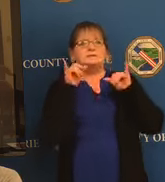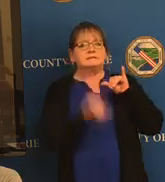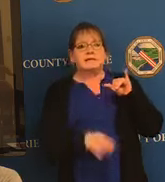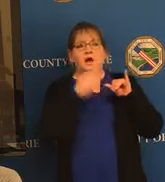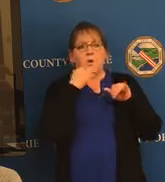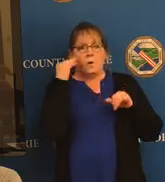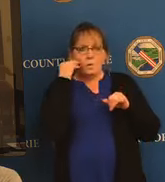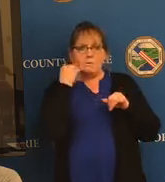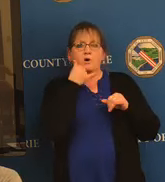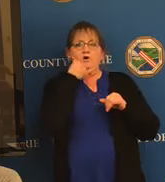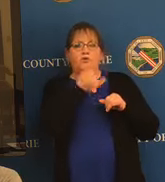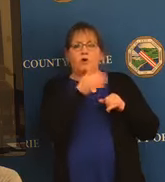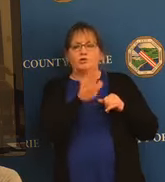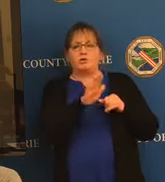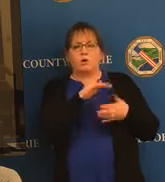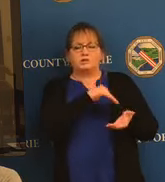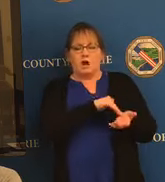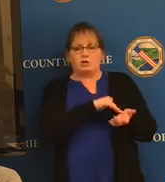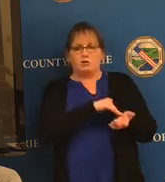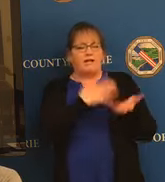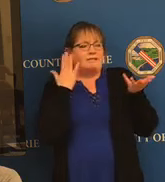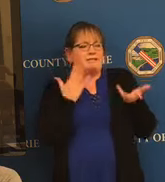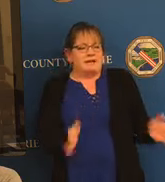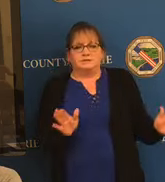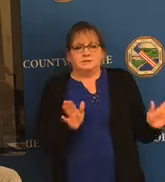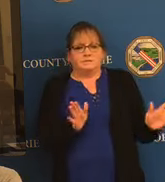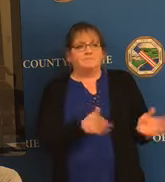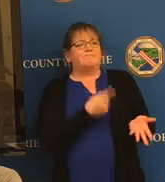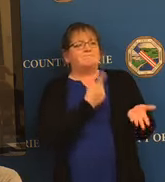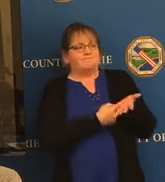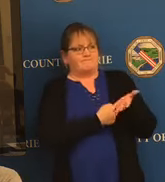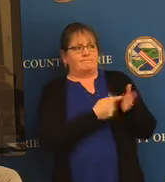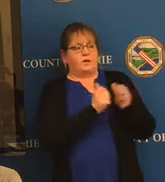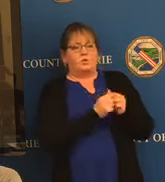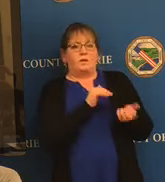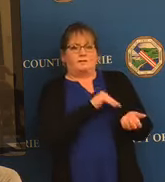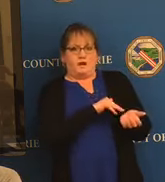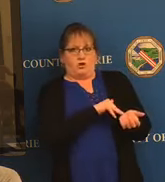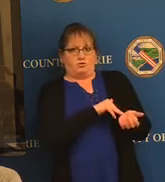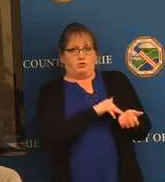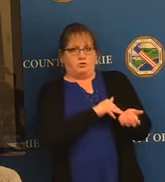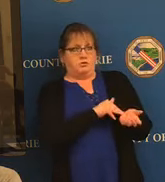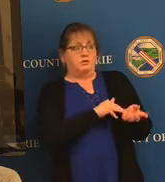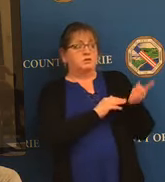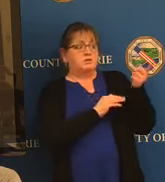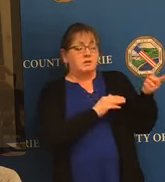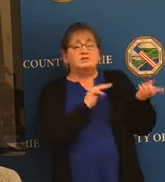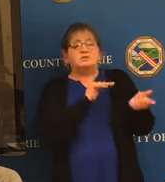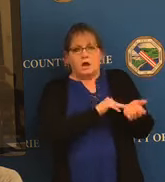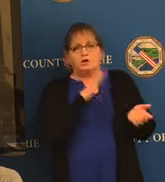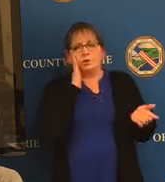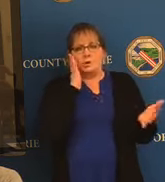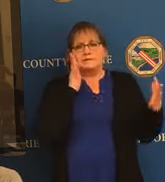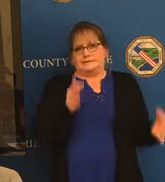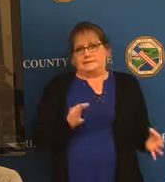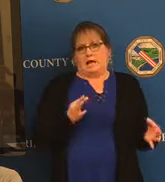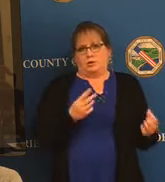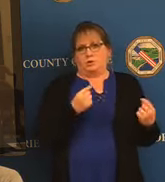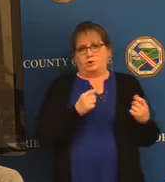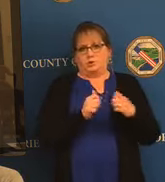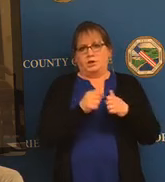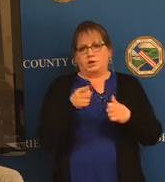call your doctor. Call your doctor, discuss it with your doctor, and a decision will be made of what's appropriate for your